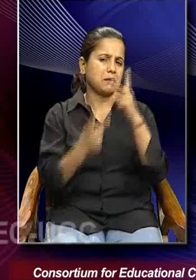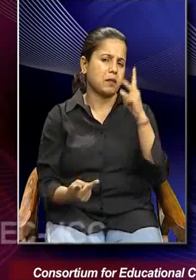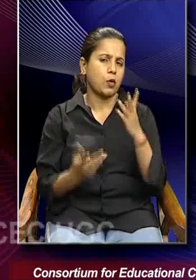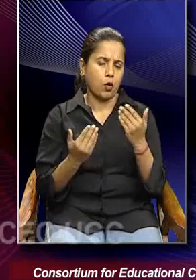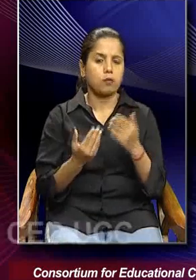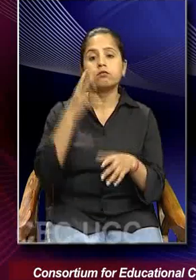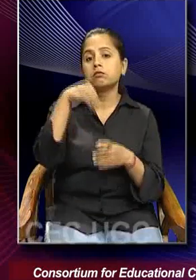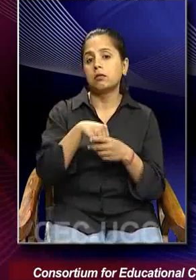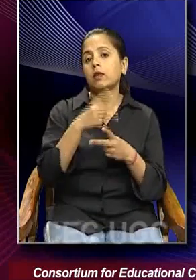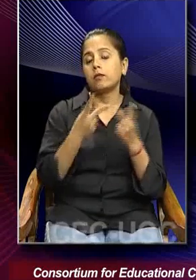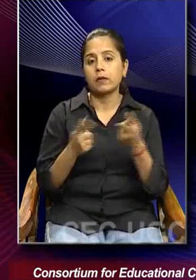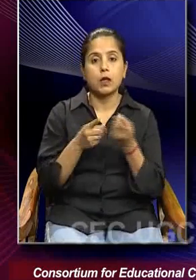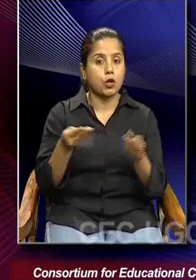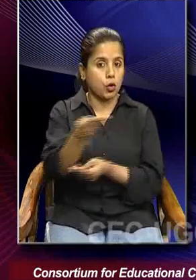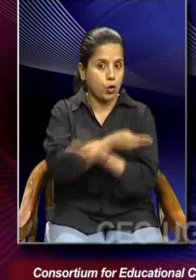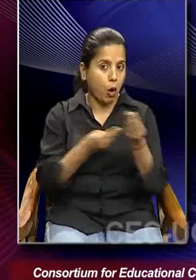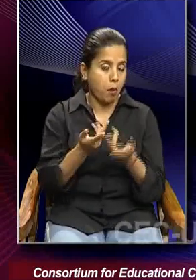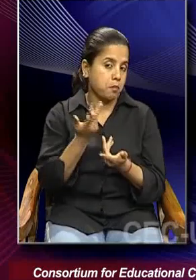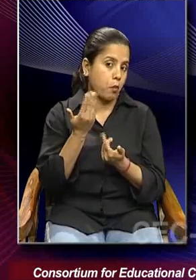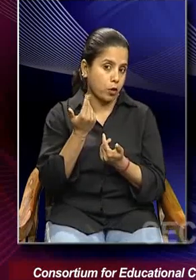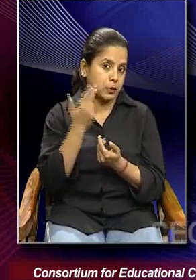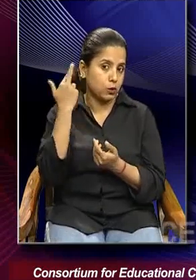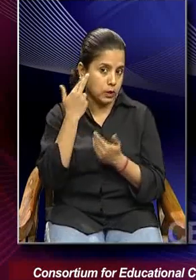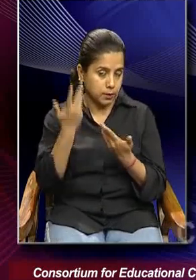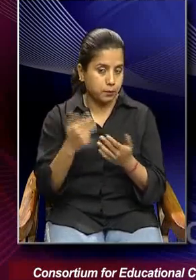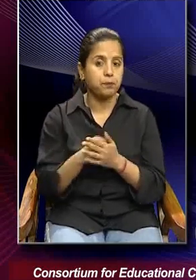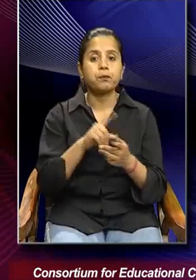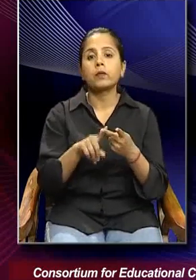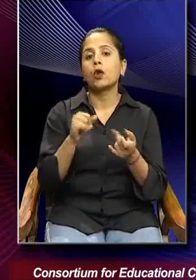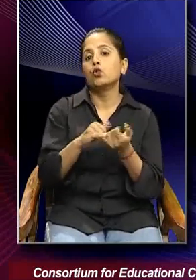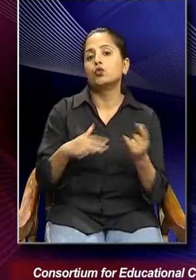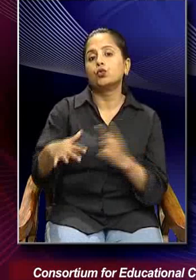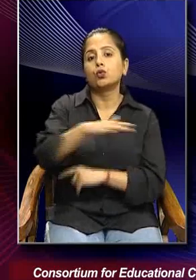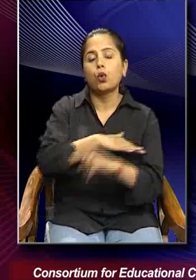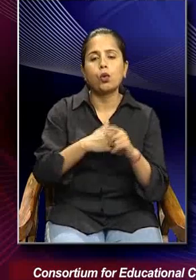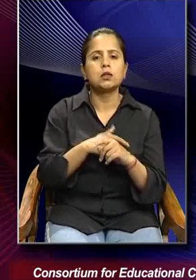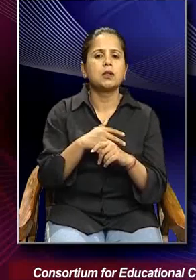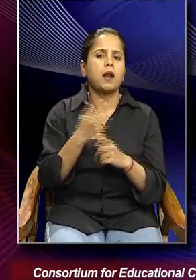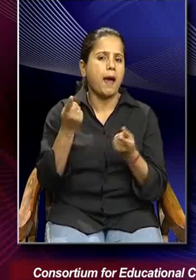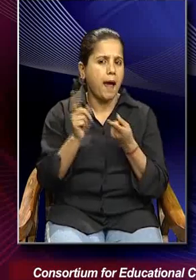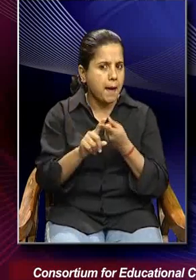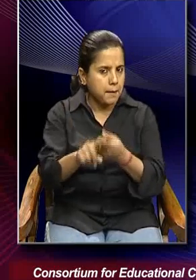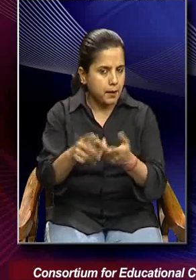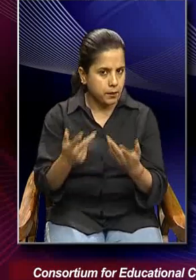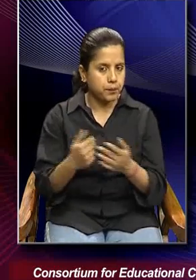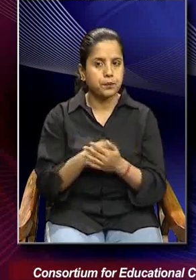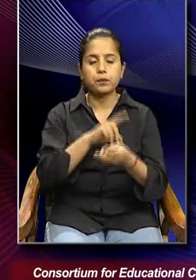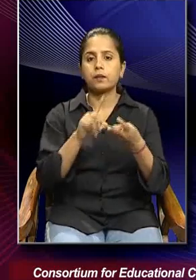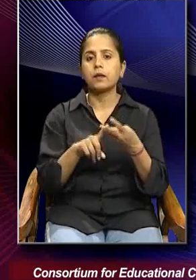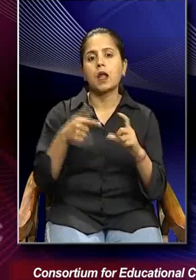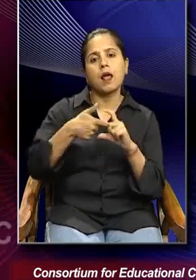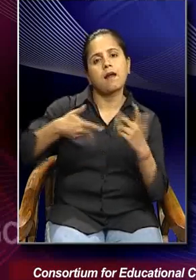include economic compulsions, social circumstances,